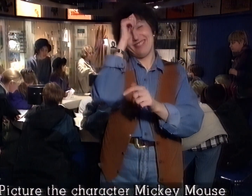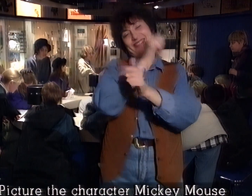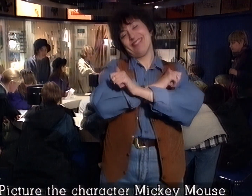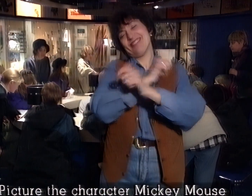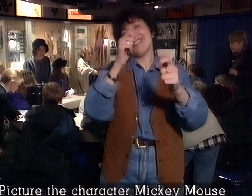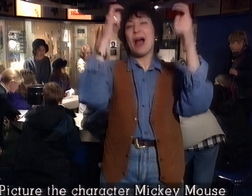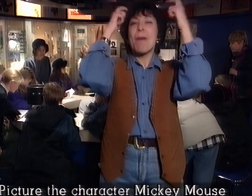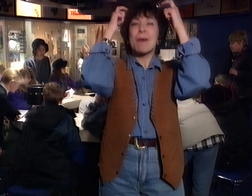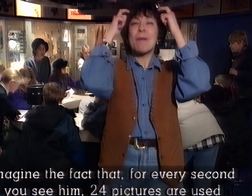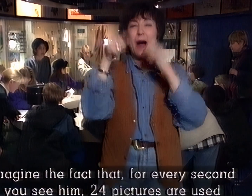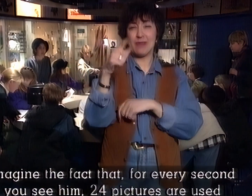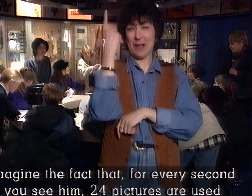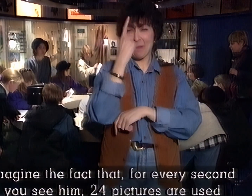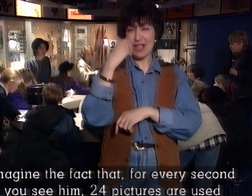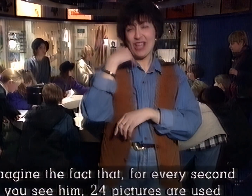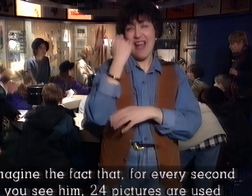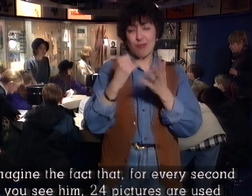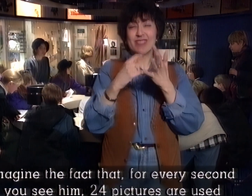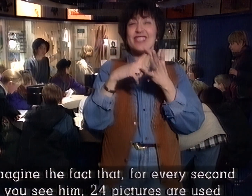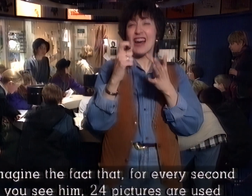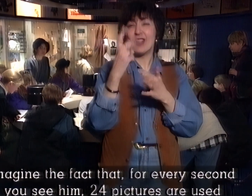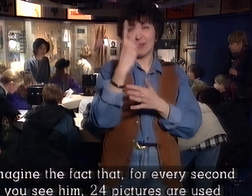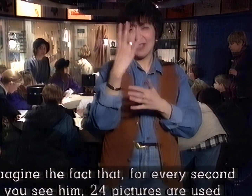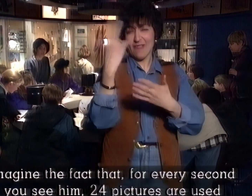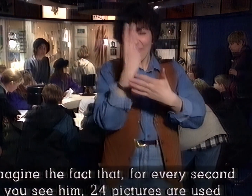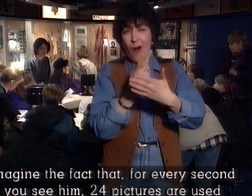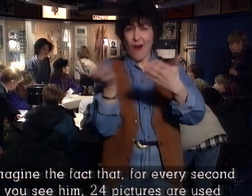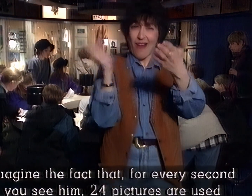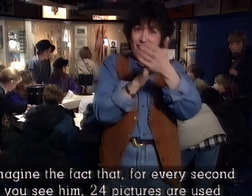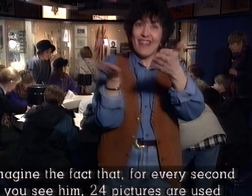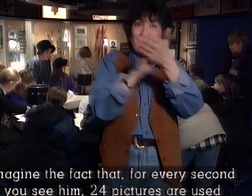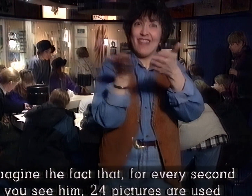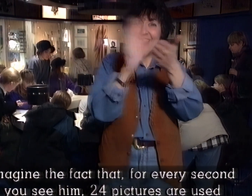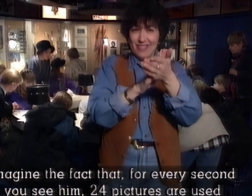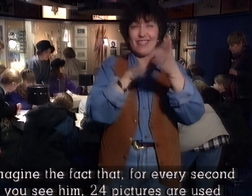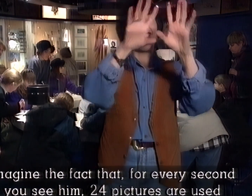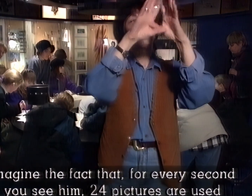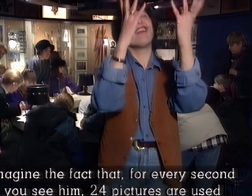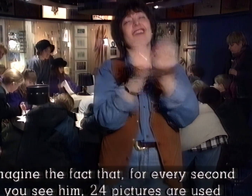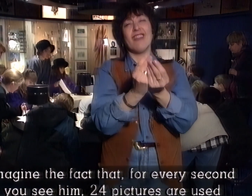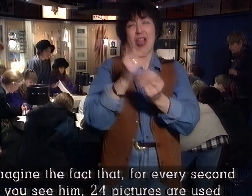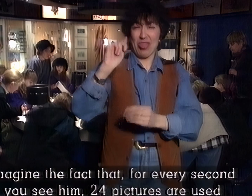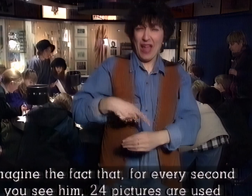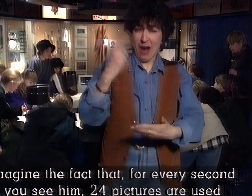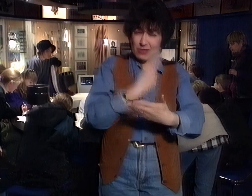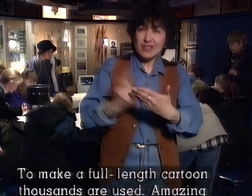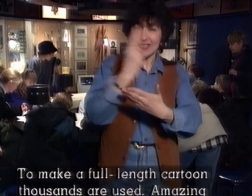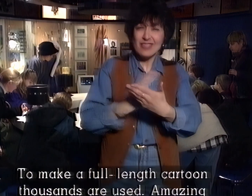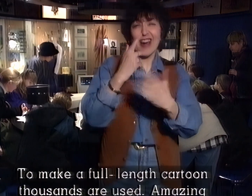Mouse, and imagine the fact that for every second you see him, 24 pictures or frames are used. So to make a